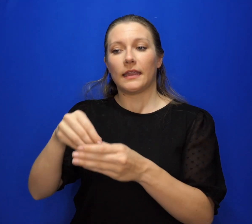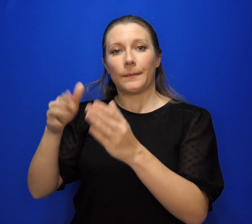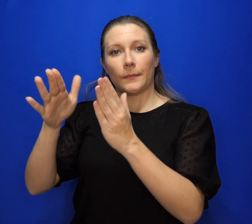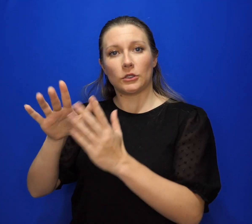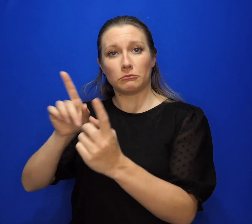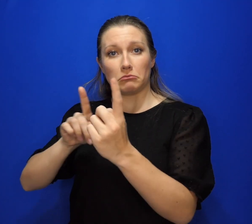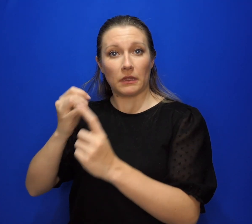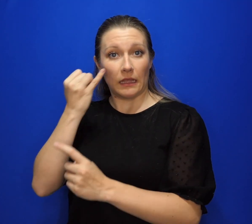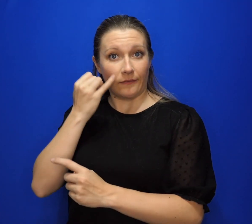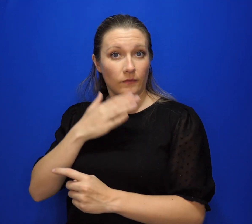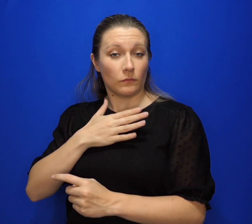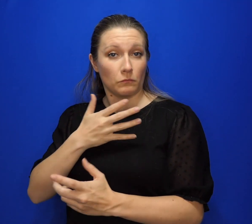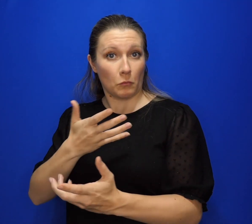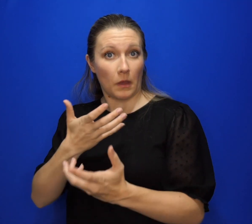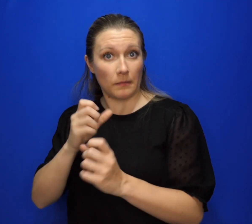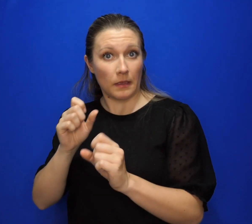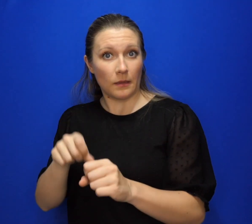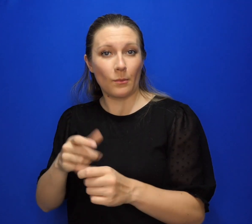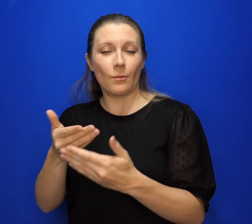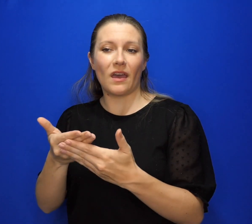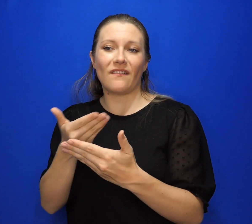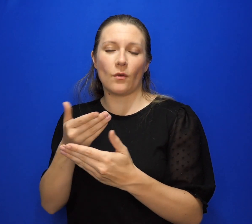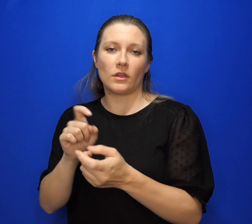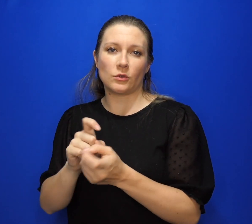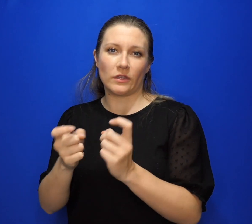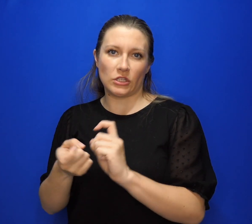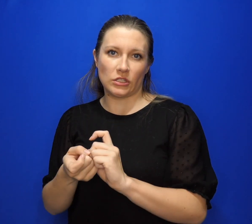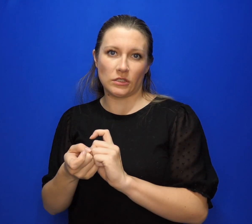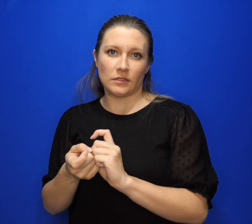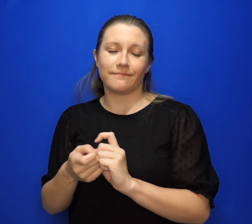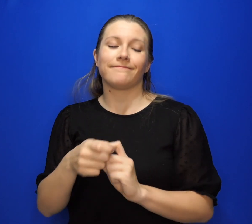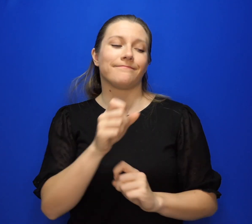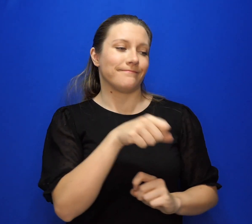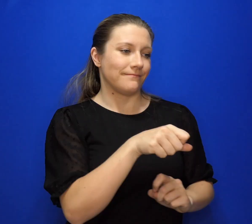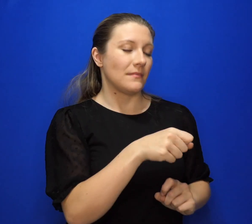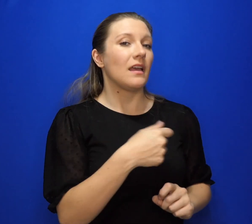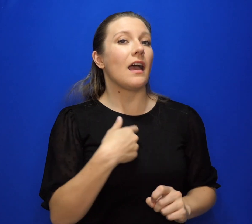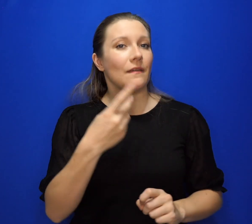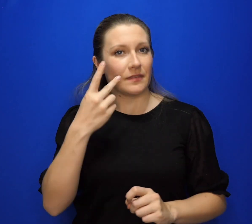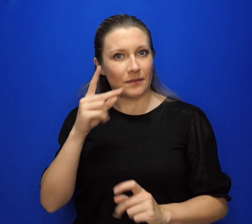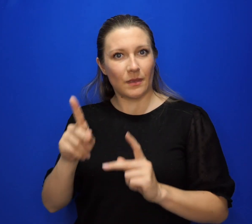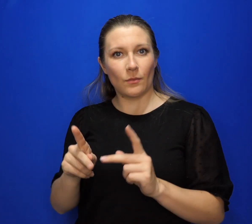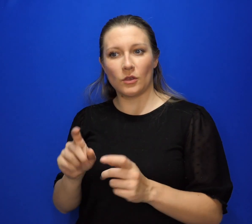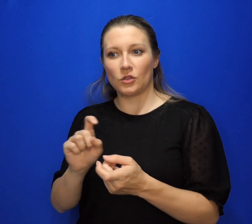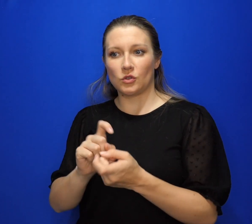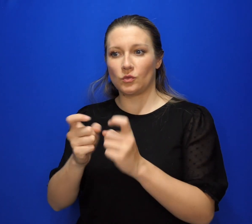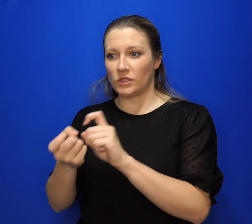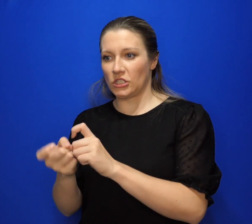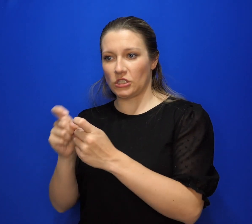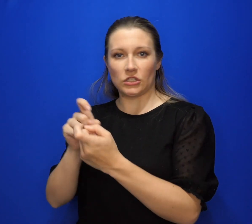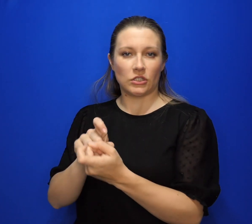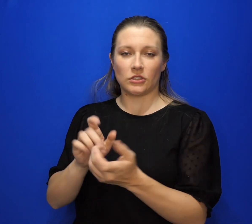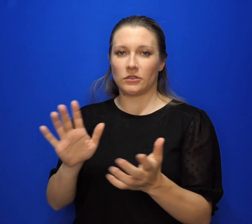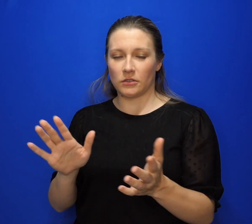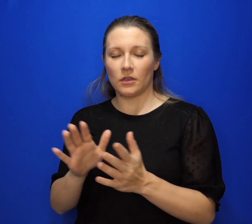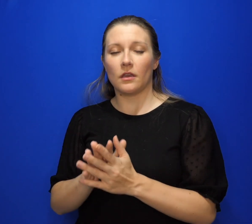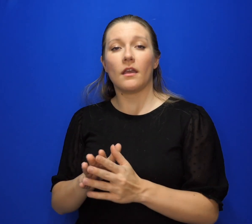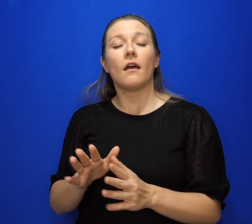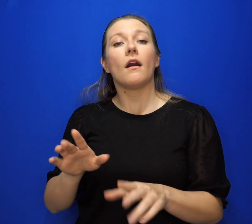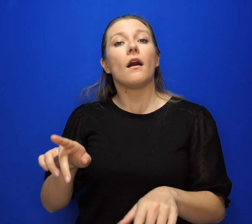seen people switch from one to the other. And I also want to tell you that there is a moment when you're going to have to look down deep in your soul and